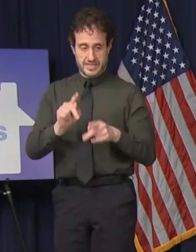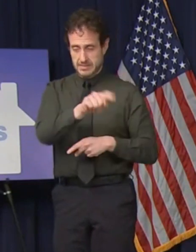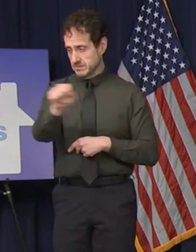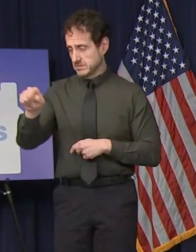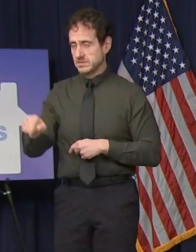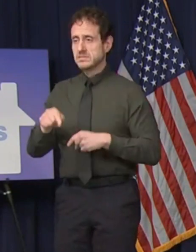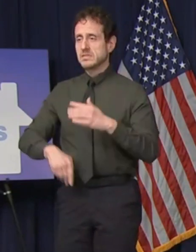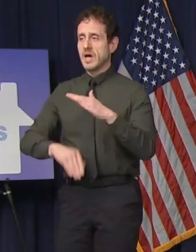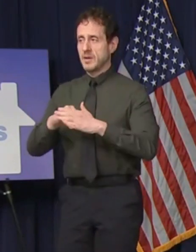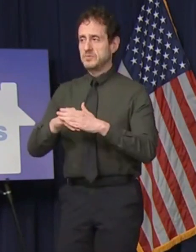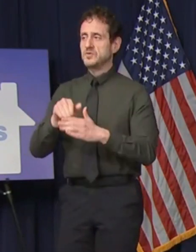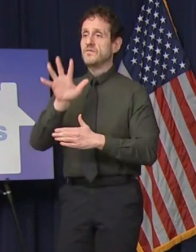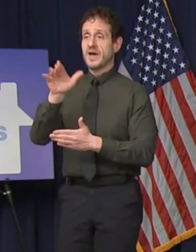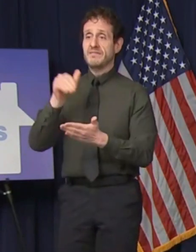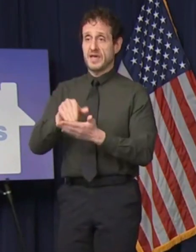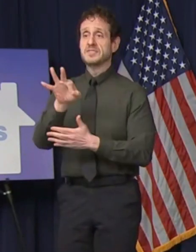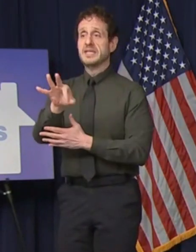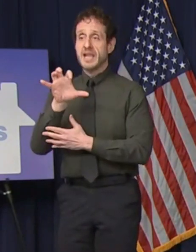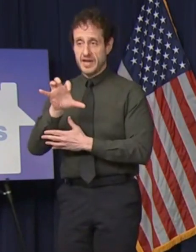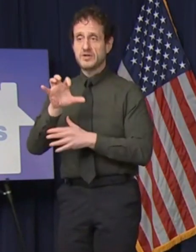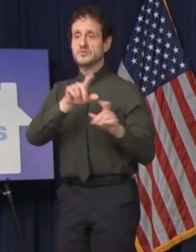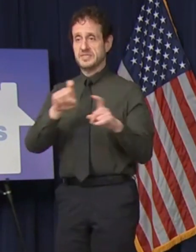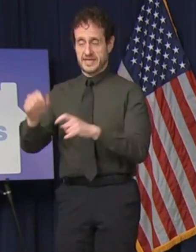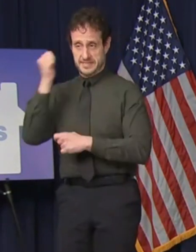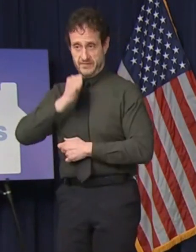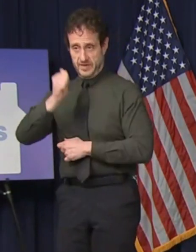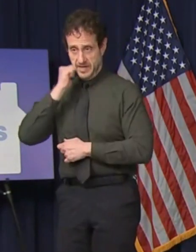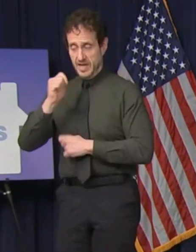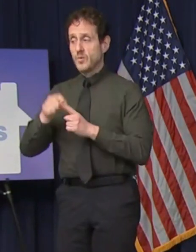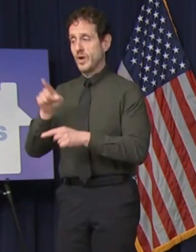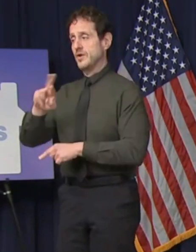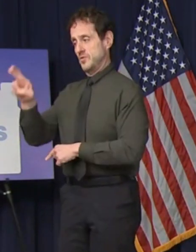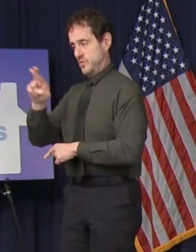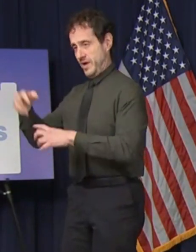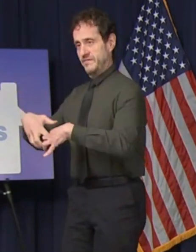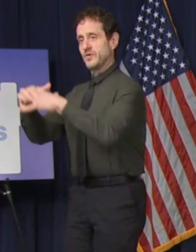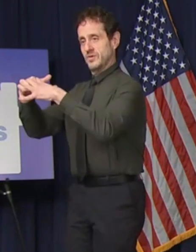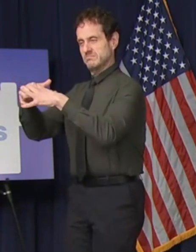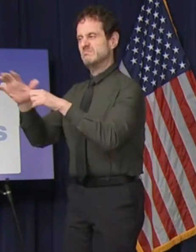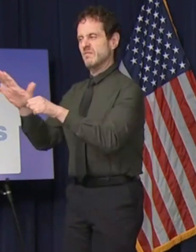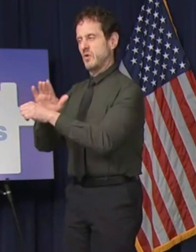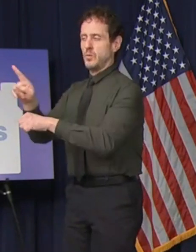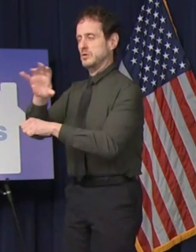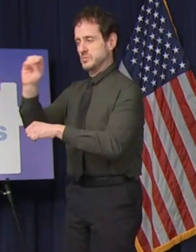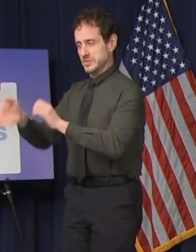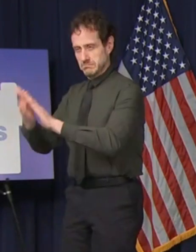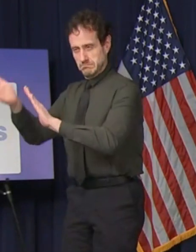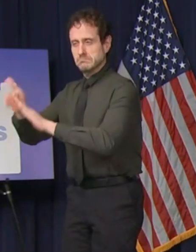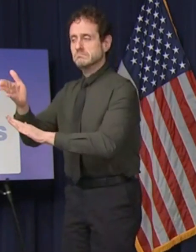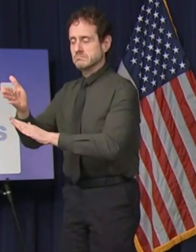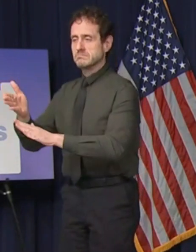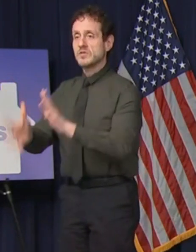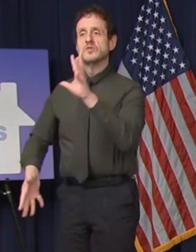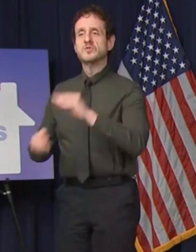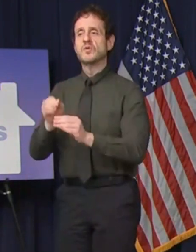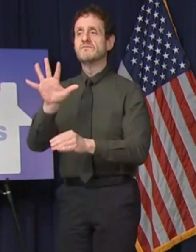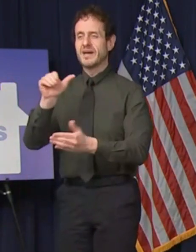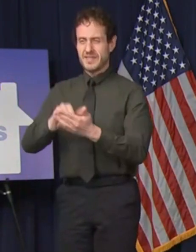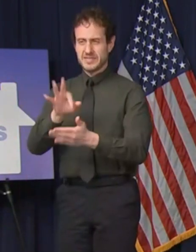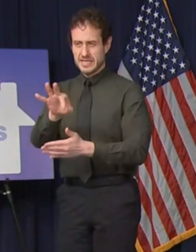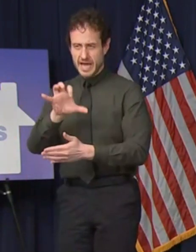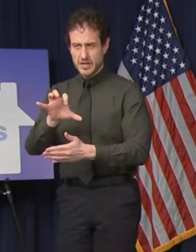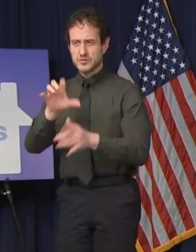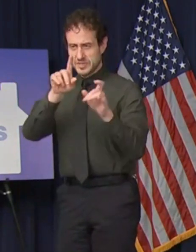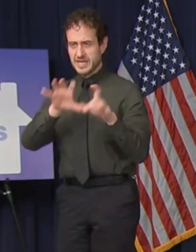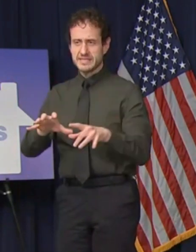2,900 tests per day when the Rockford test site is fully up and running. Again,